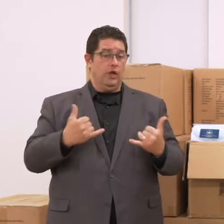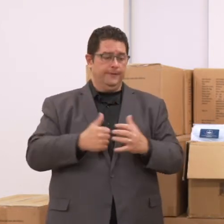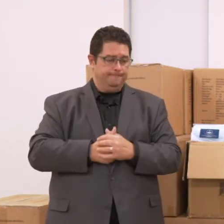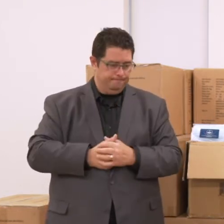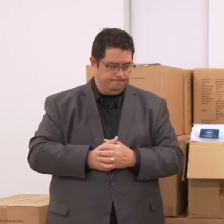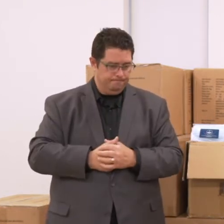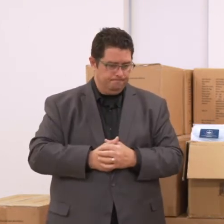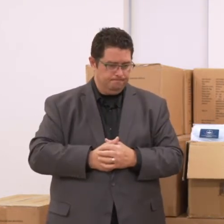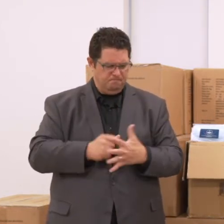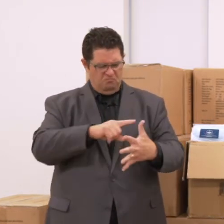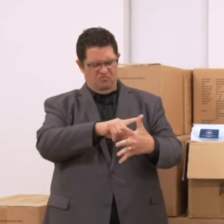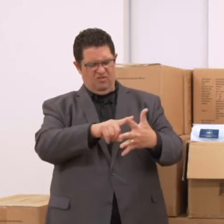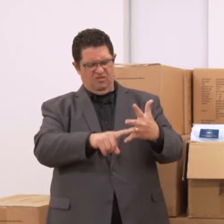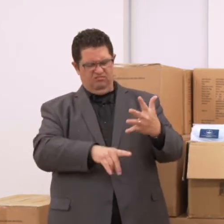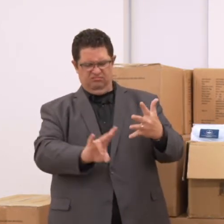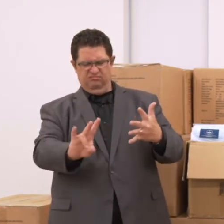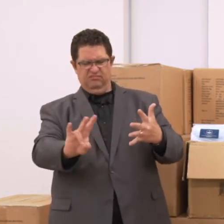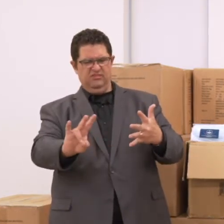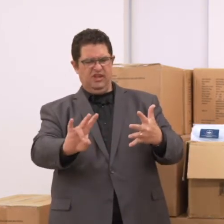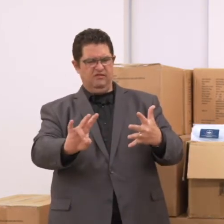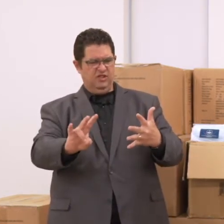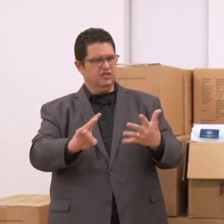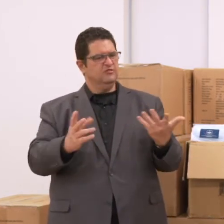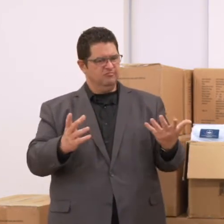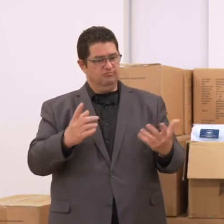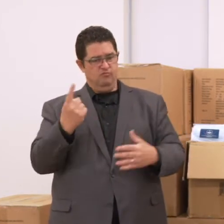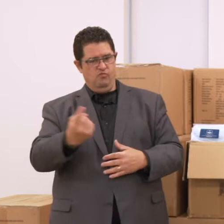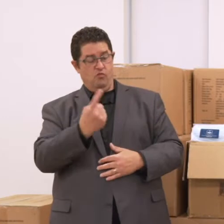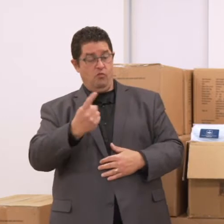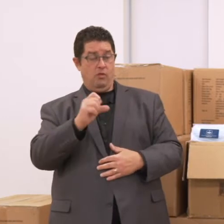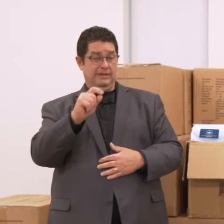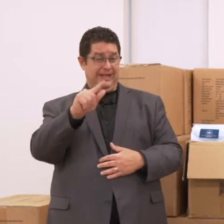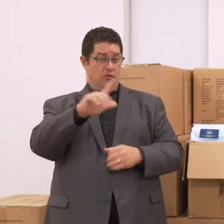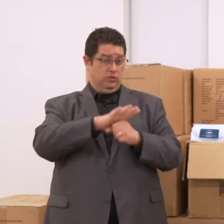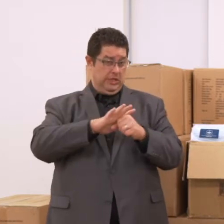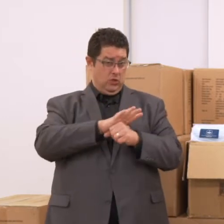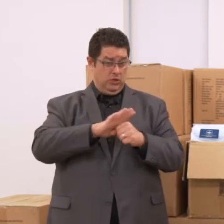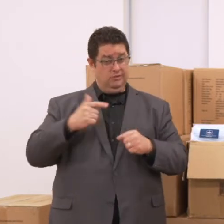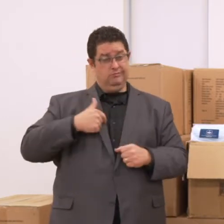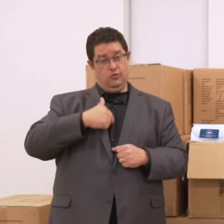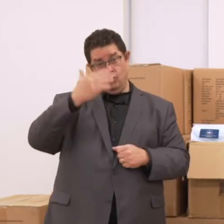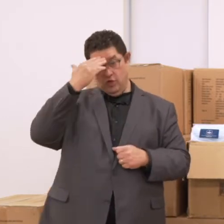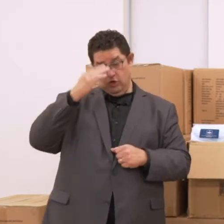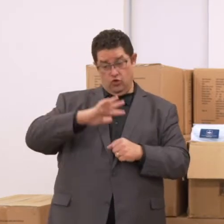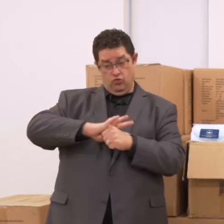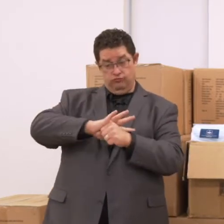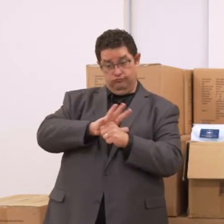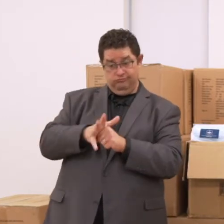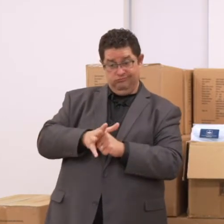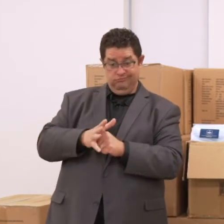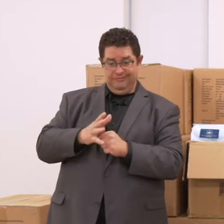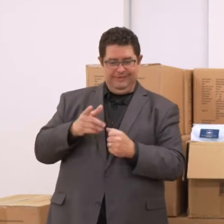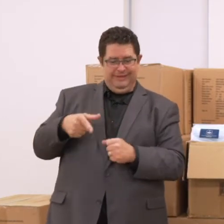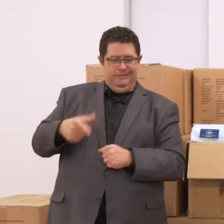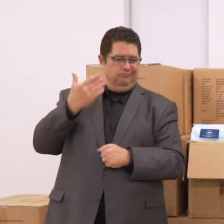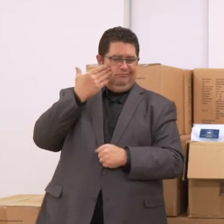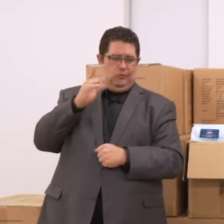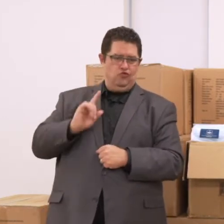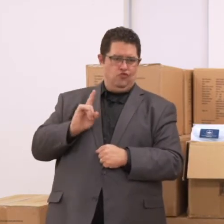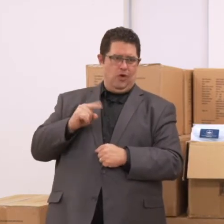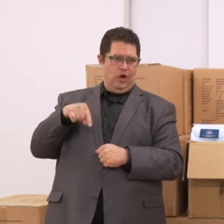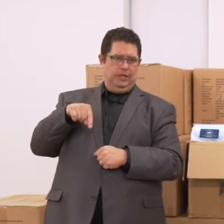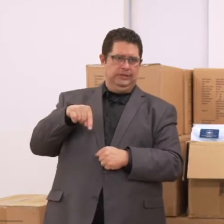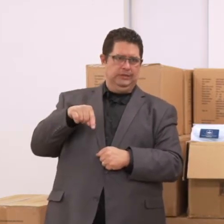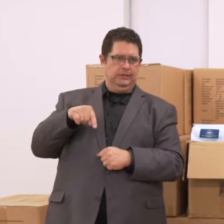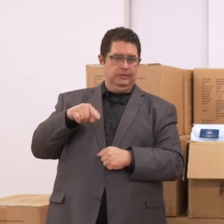these rollbacks and restrictions just apply to St. Louis County. We know that the virus does not know where it is. When we